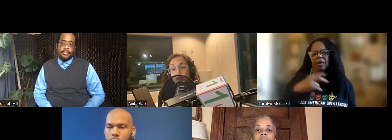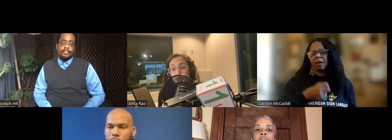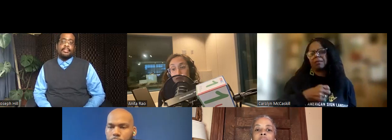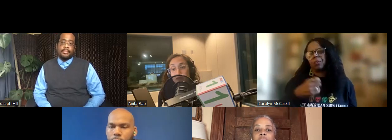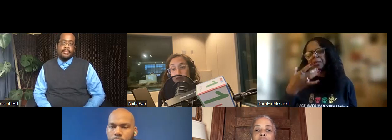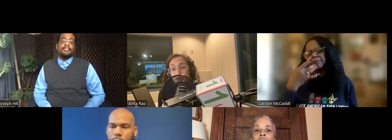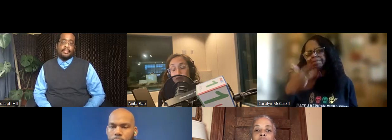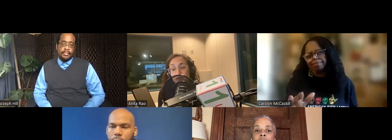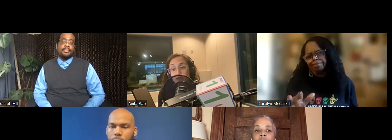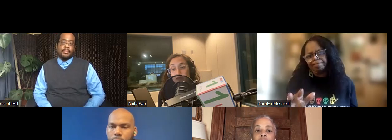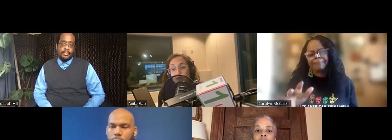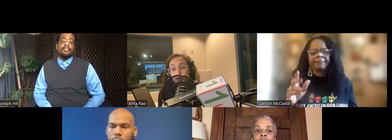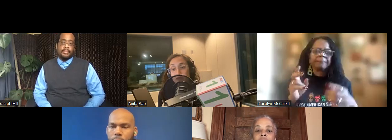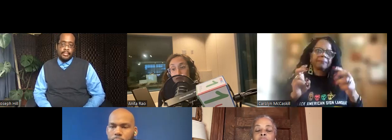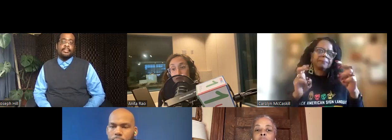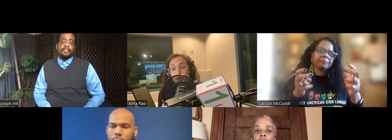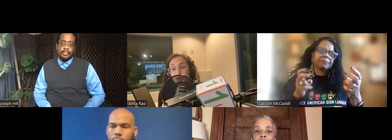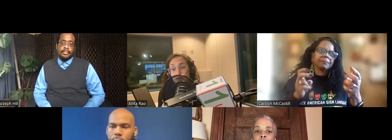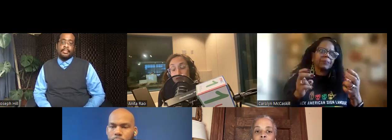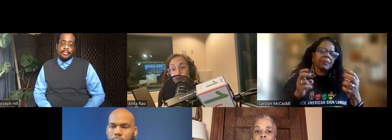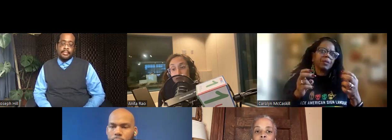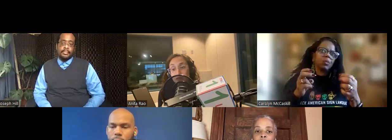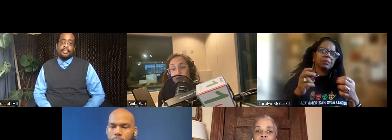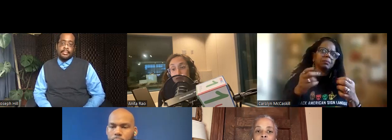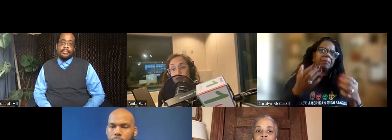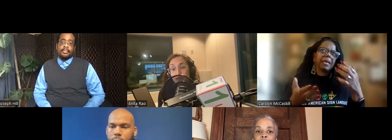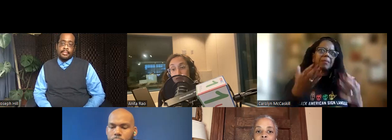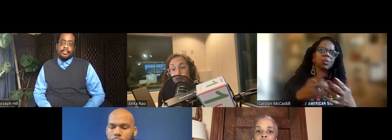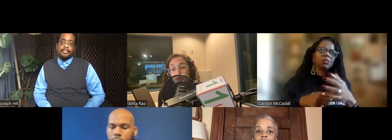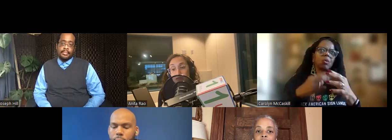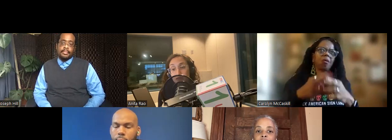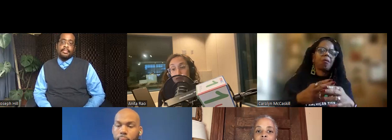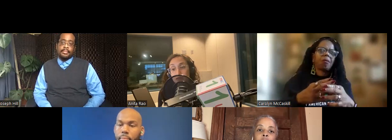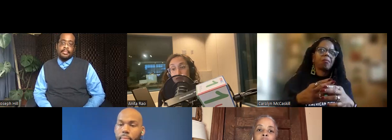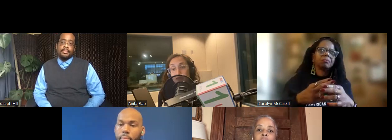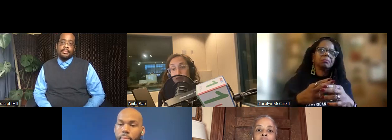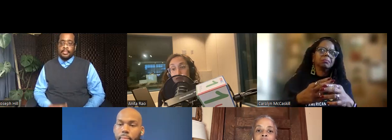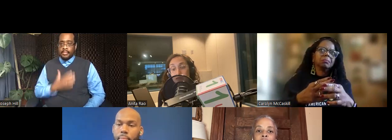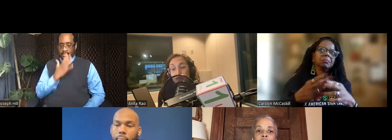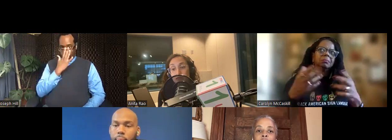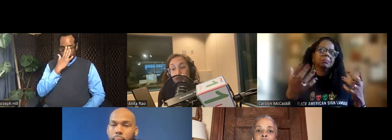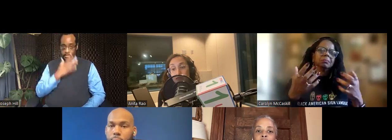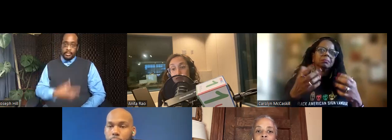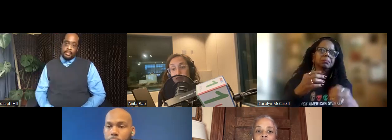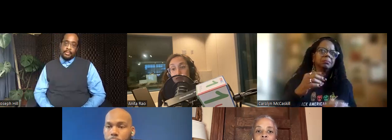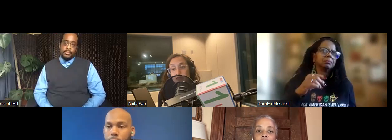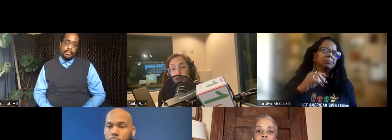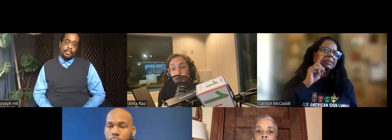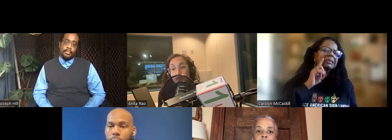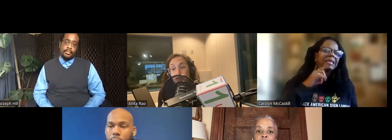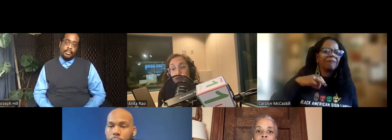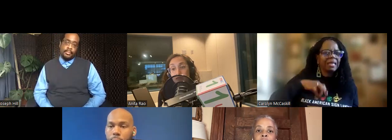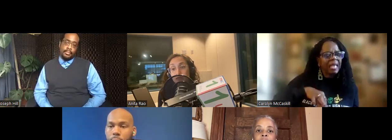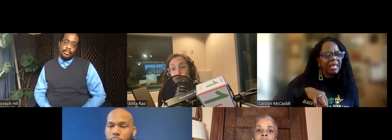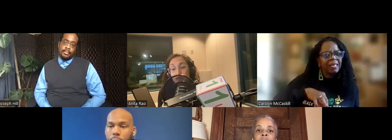where many of the residential schools for the deaf were required to do so. So that was one of the things that was fortunate